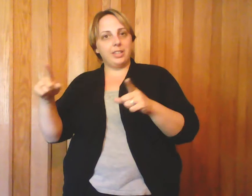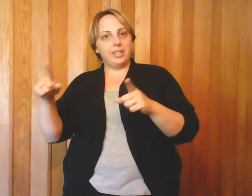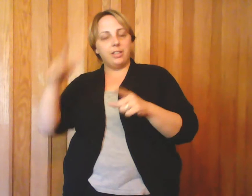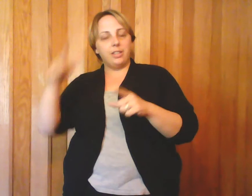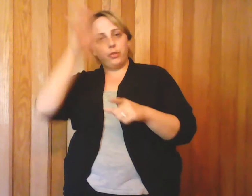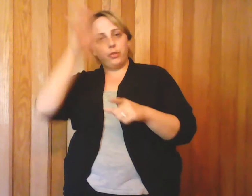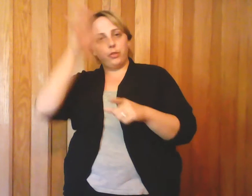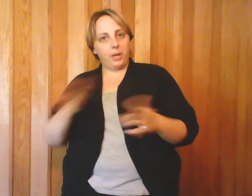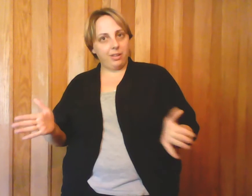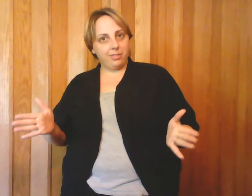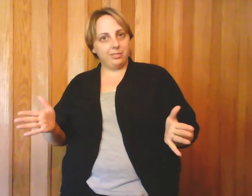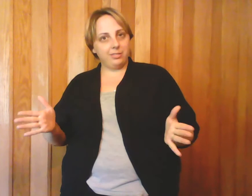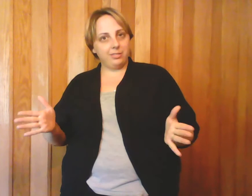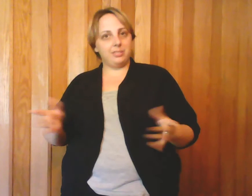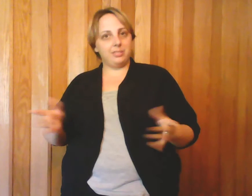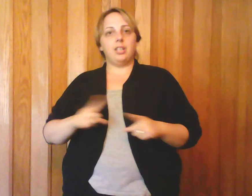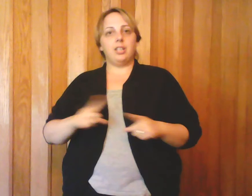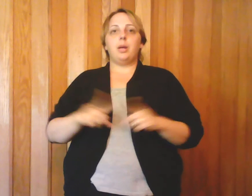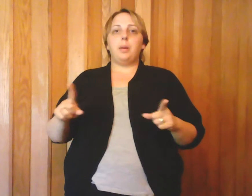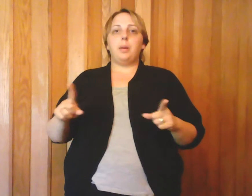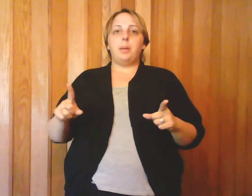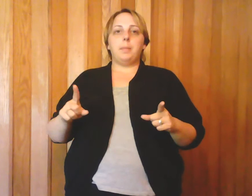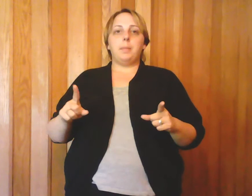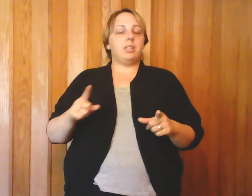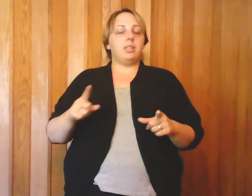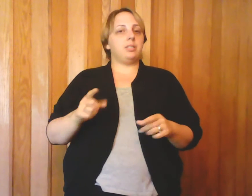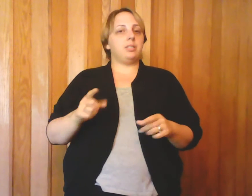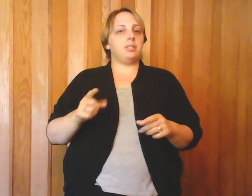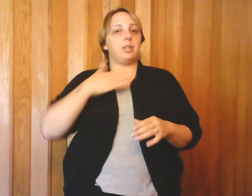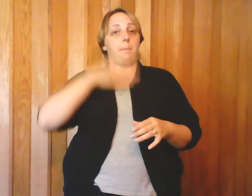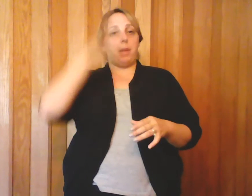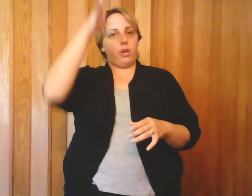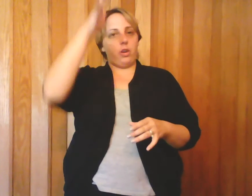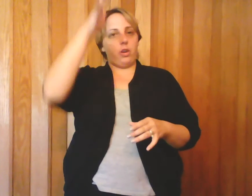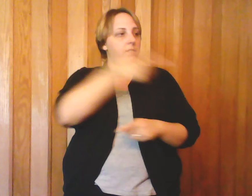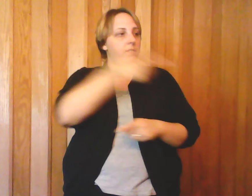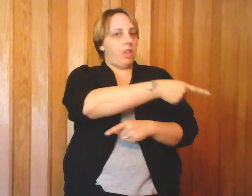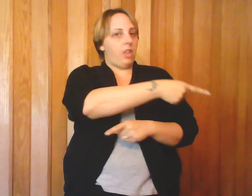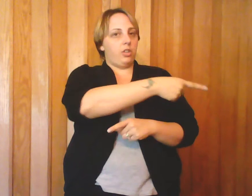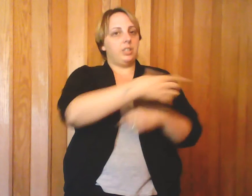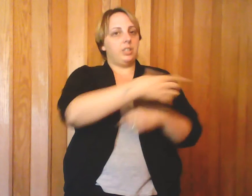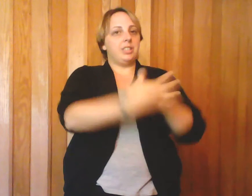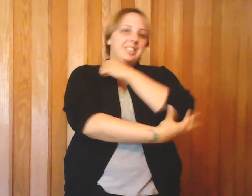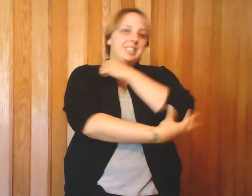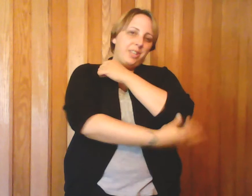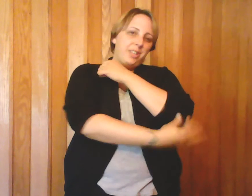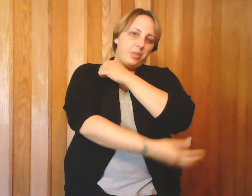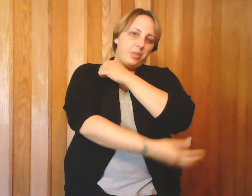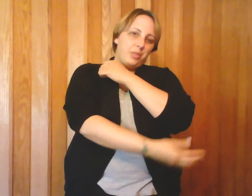young, but my grandmother was from a very wealthy family. They made furniture and were also the local undertakers, so they got you coming and